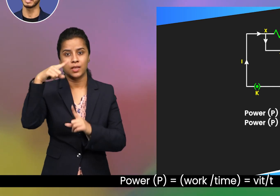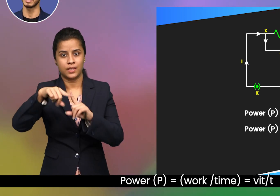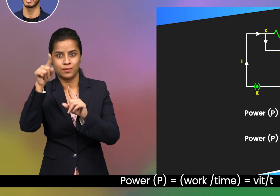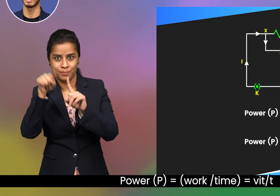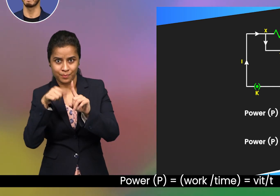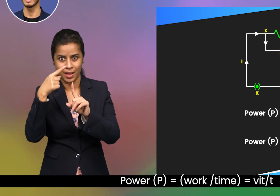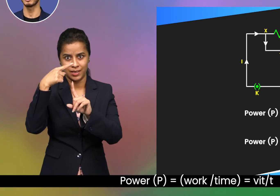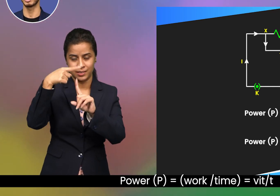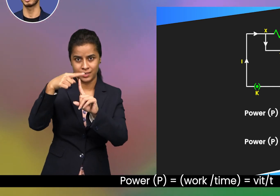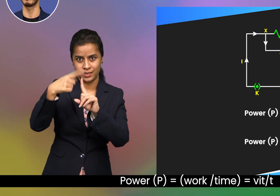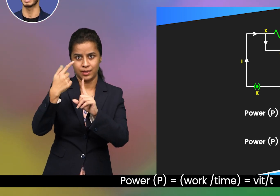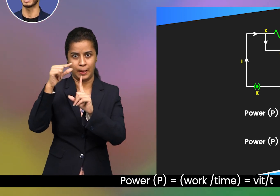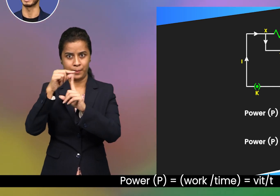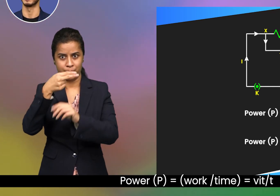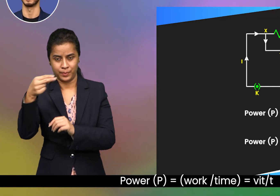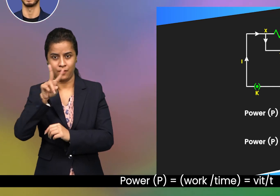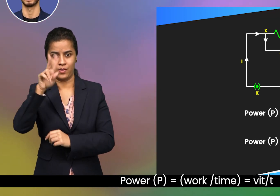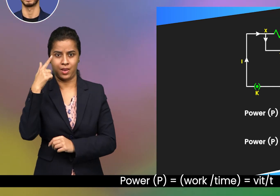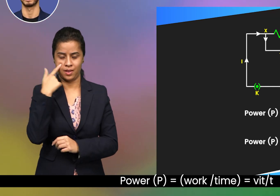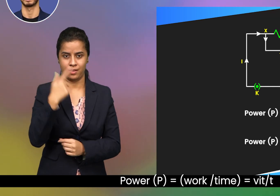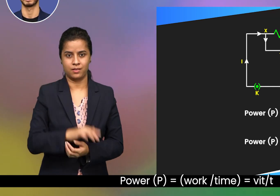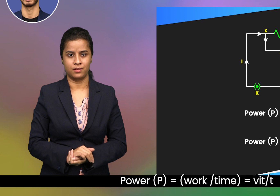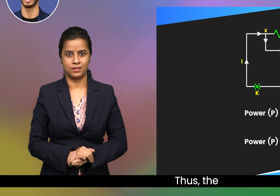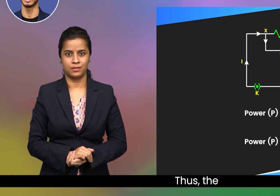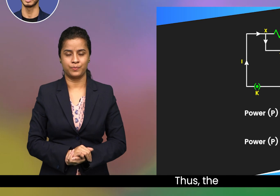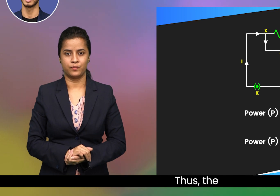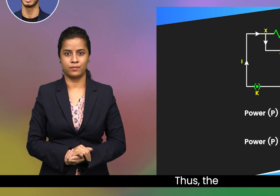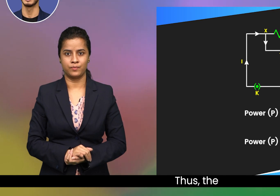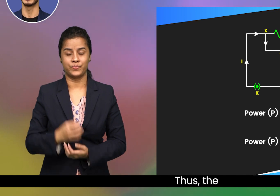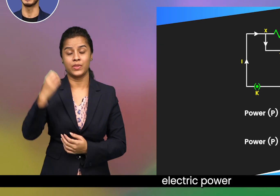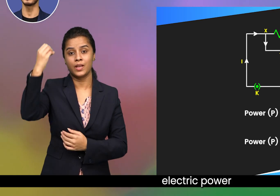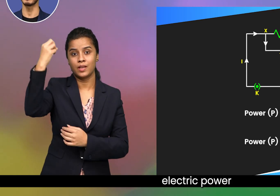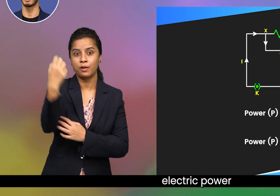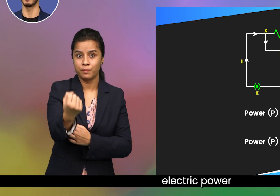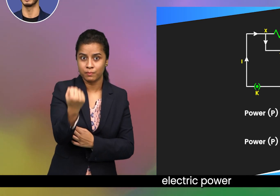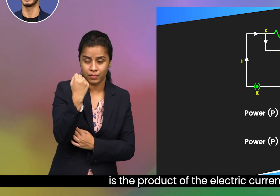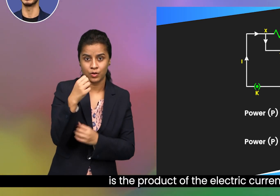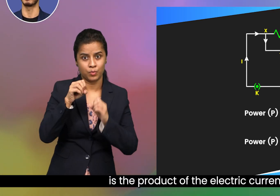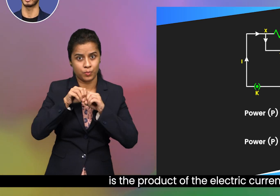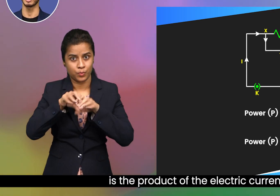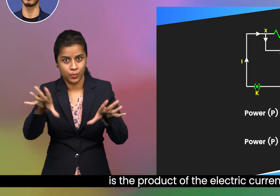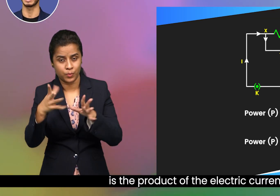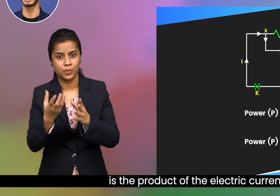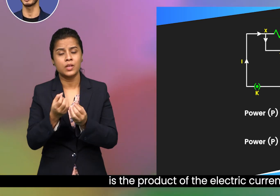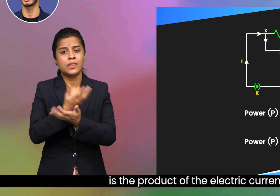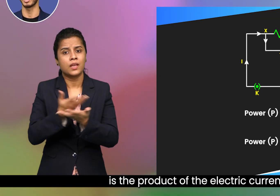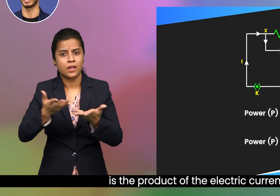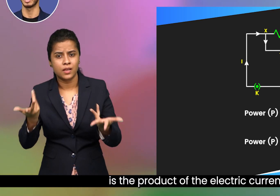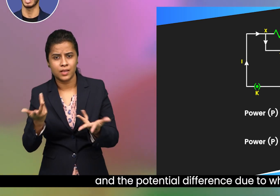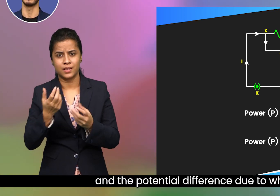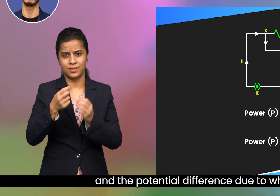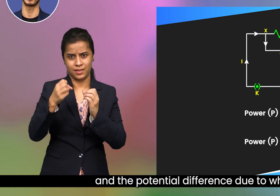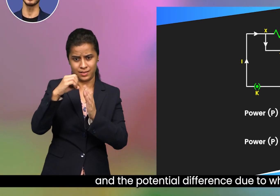by T, P is equals to VI. Thus, the electric power is the product of the electric